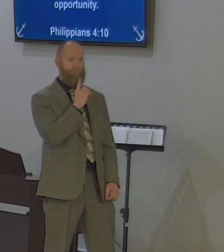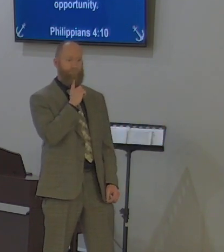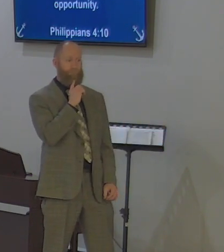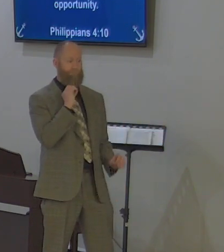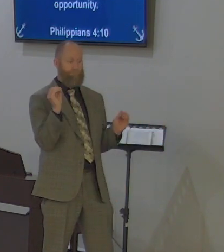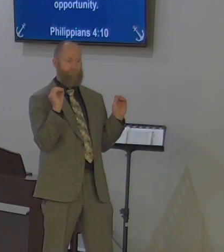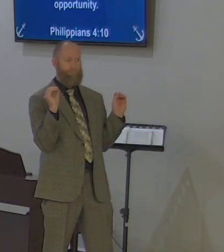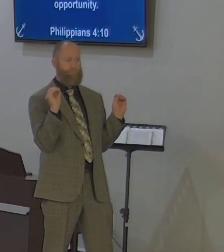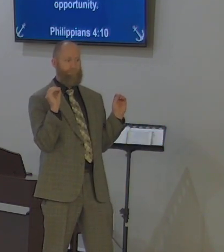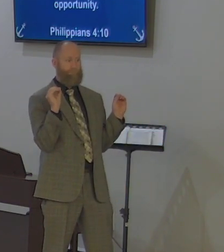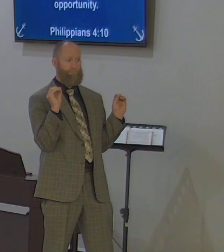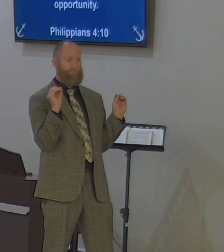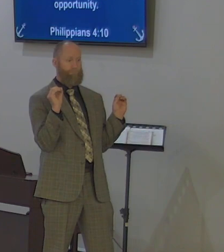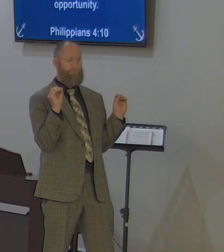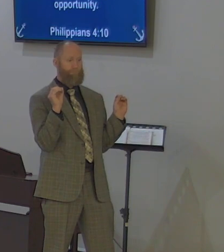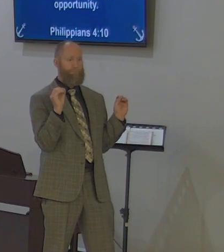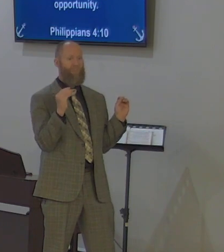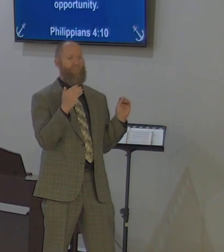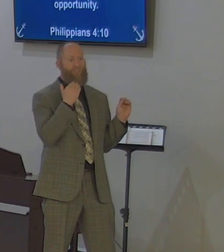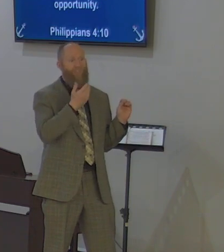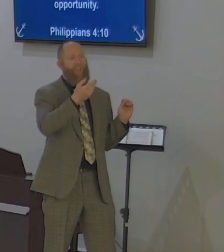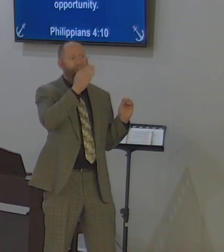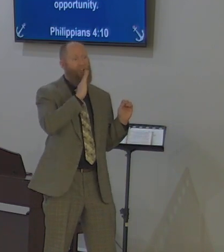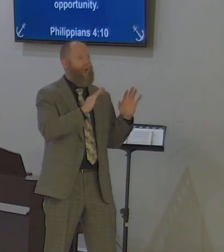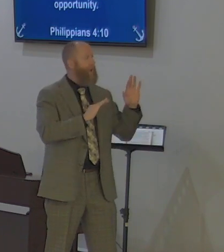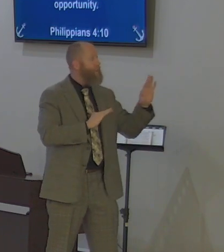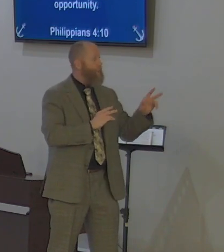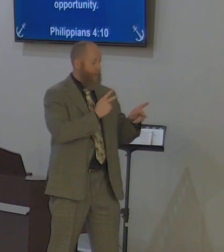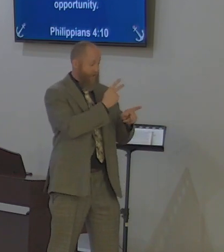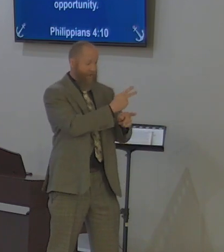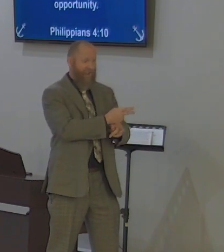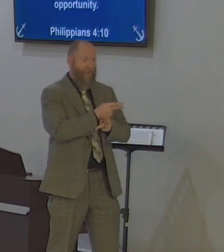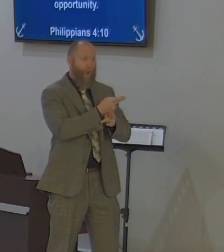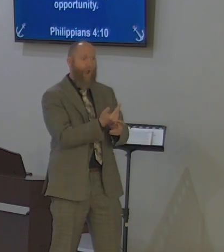of me hath flourished again, wherein you were also